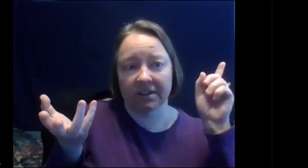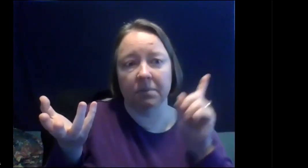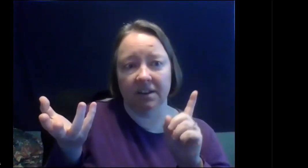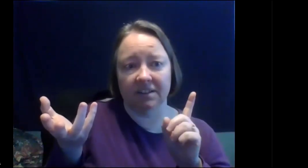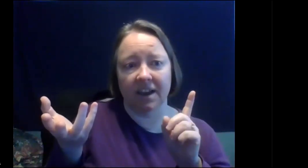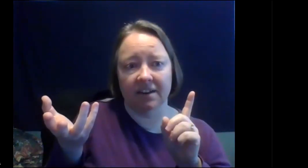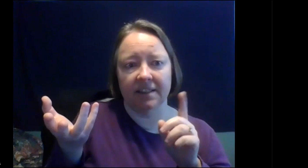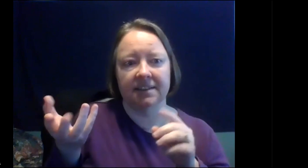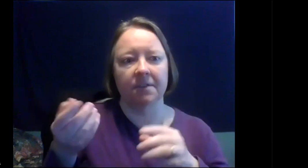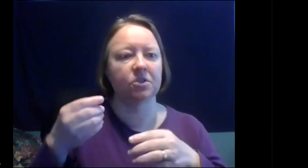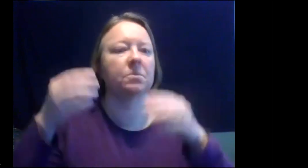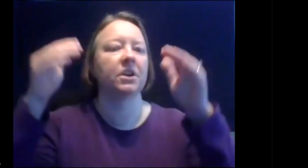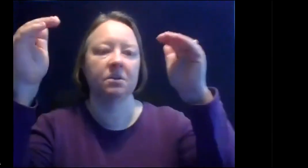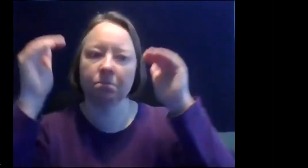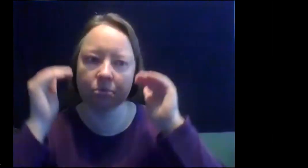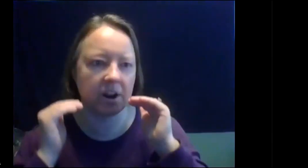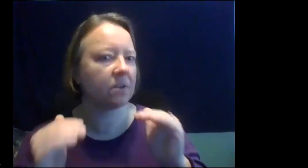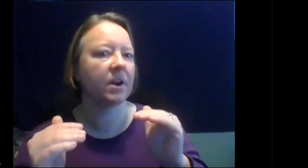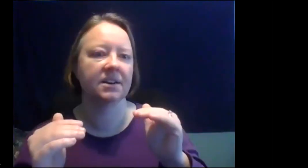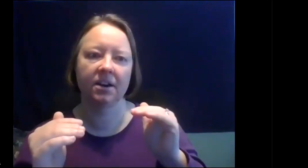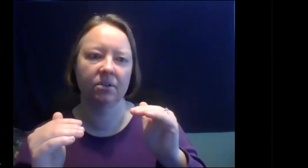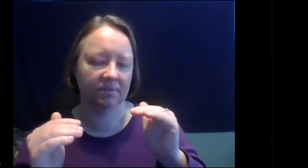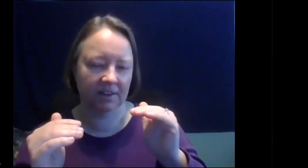what's being said, and the deaf interpreter can break it right down.